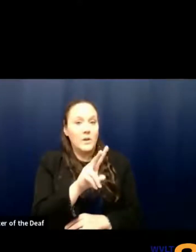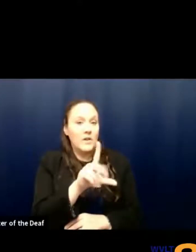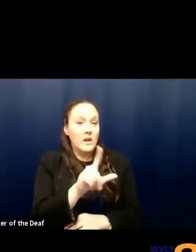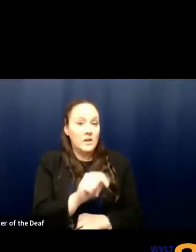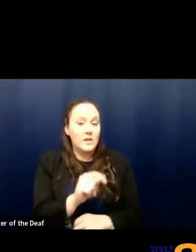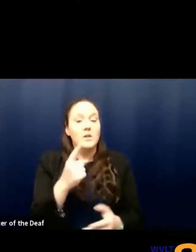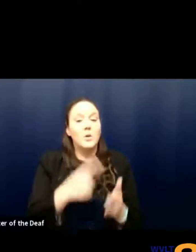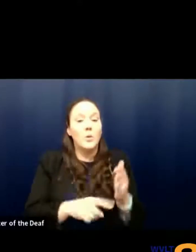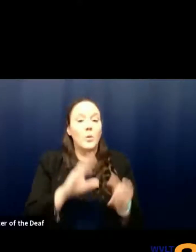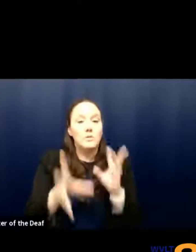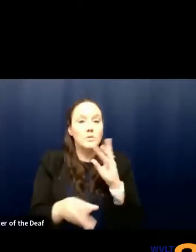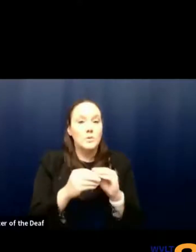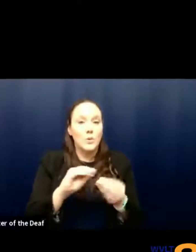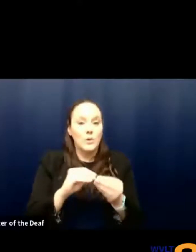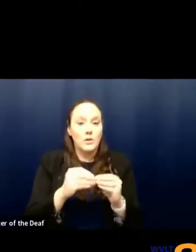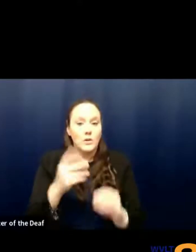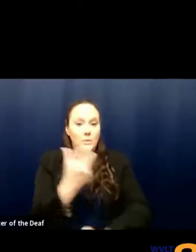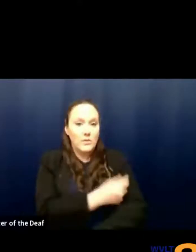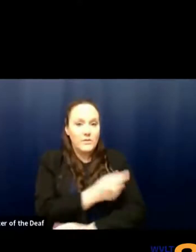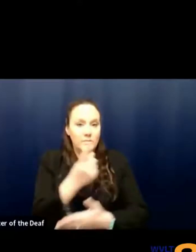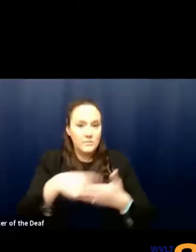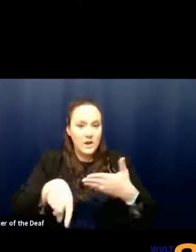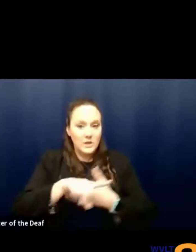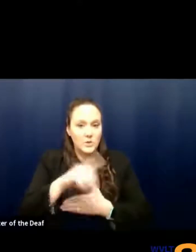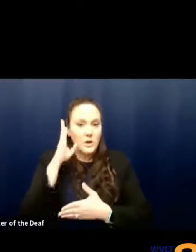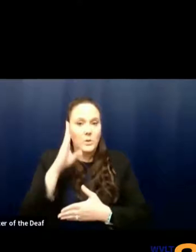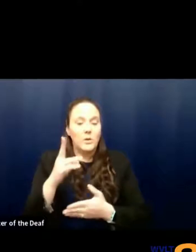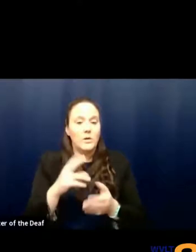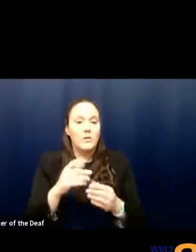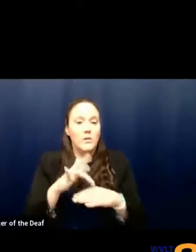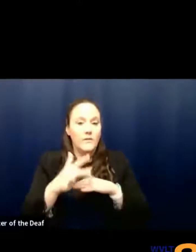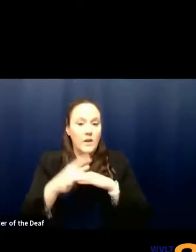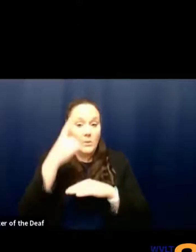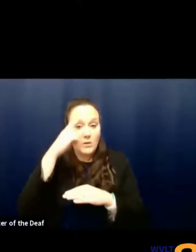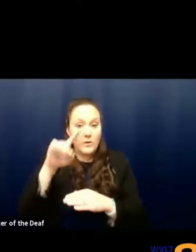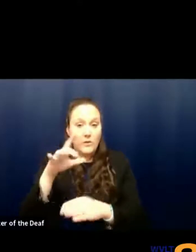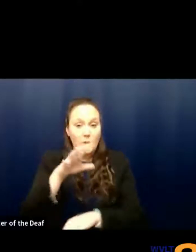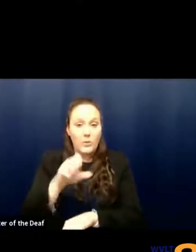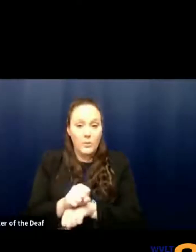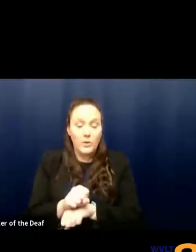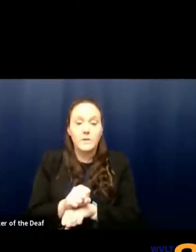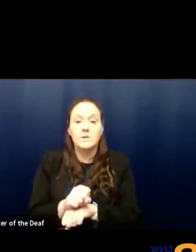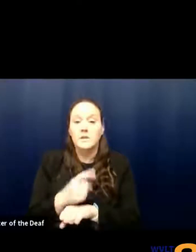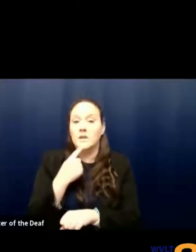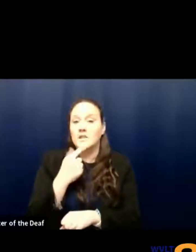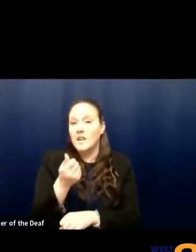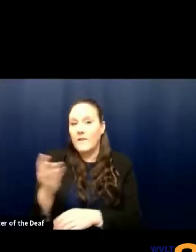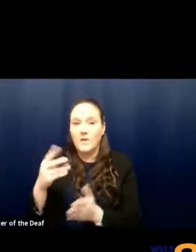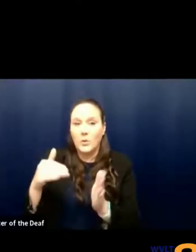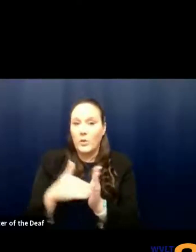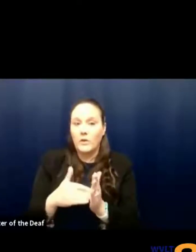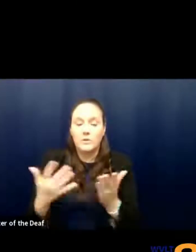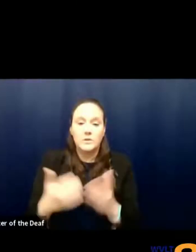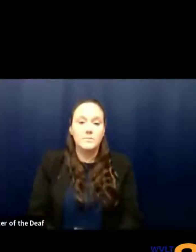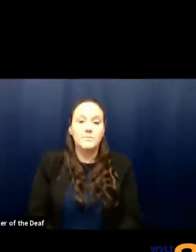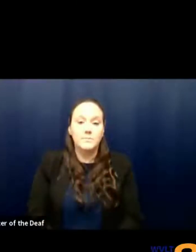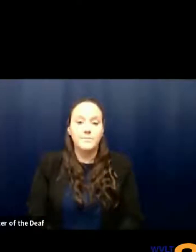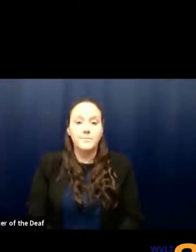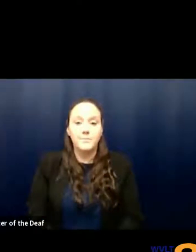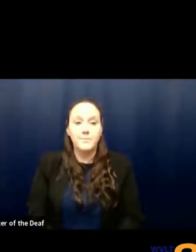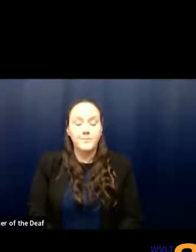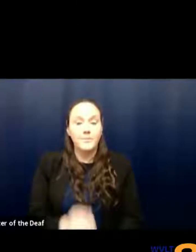of vaccines for next week that will be open for sign up on Friday? We said a couple of thousand. And we'll have